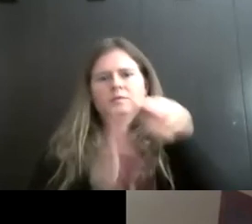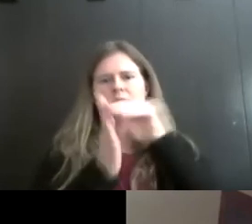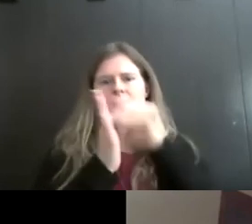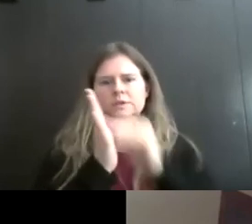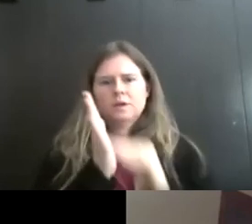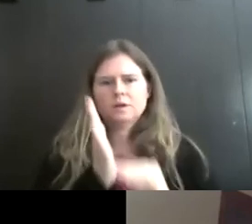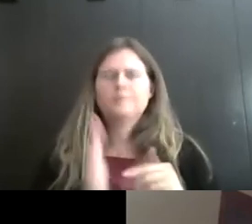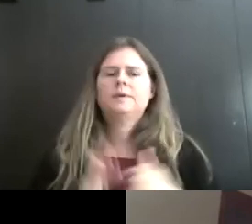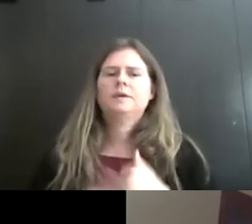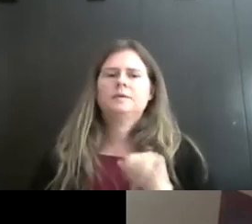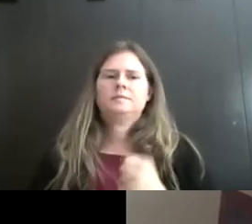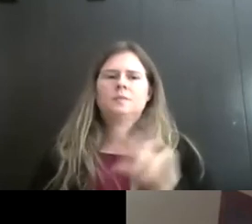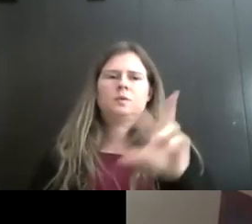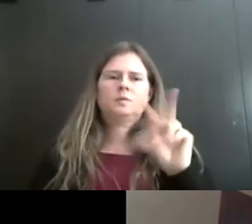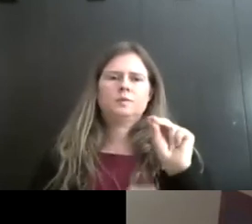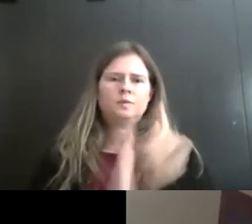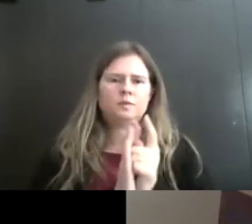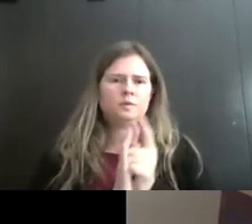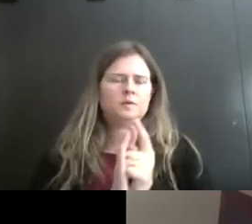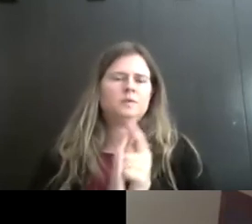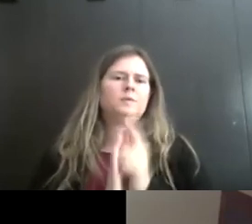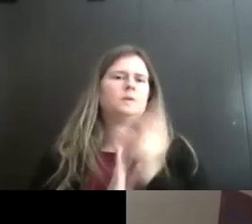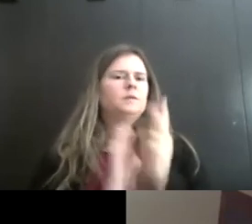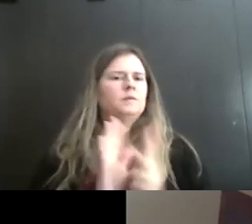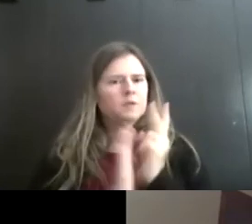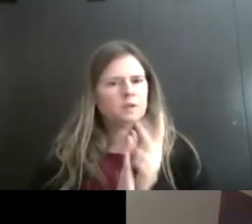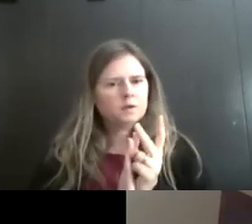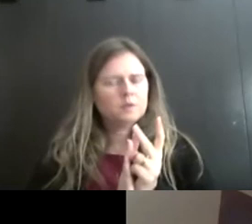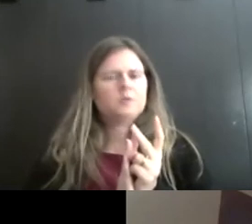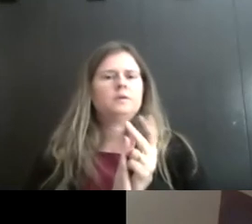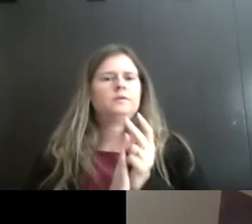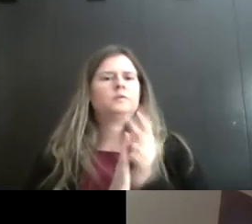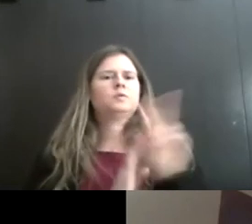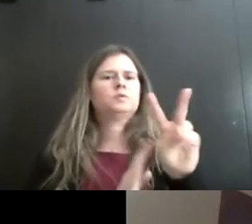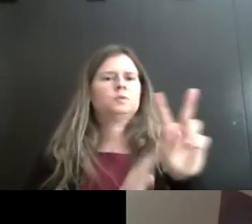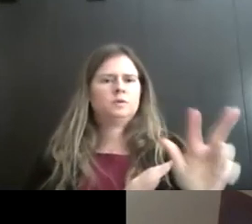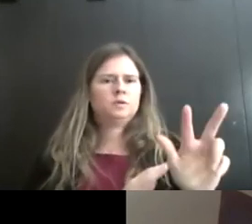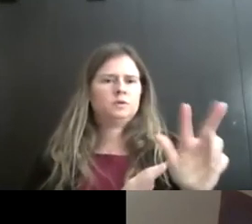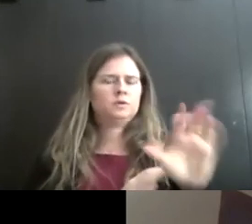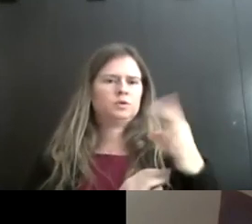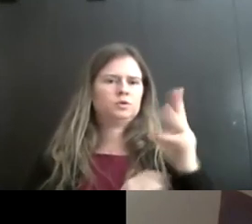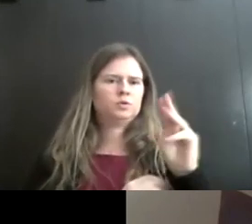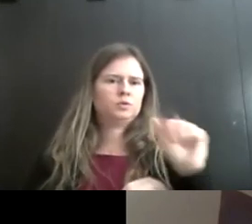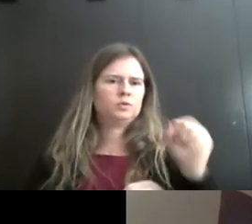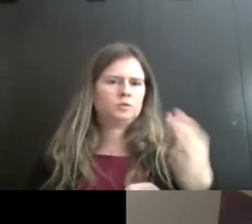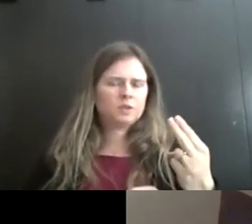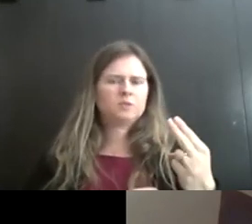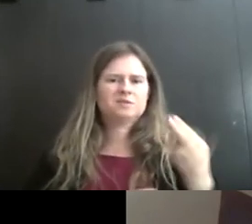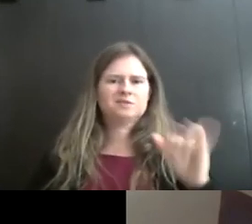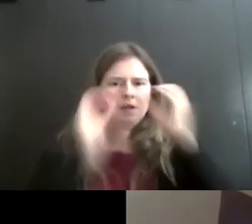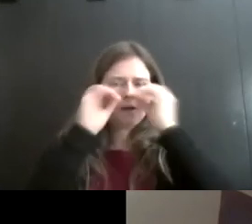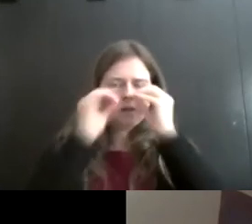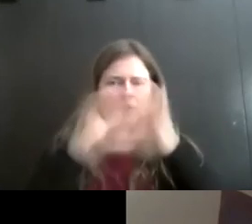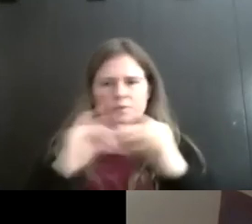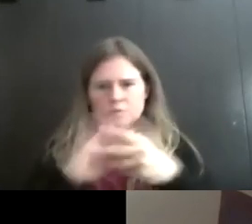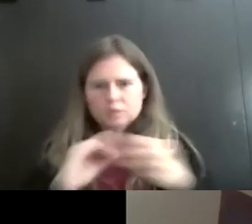about a 30-minute video of two or three Chumash stories, the Muhu Great Horned Owl story, and a couple of